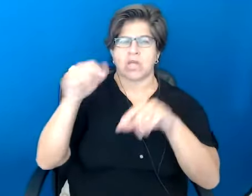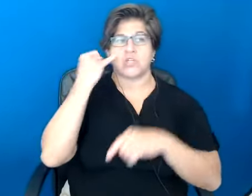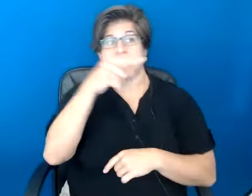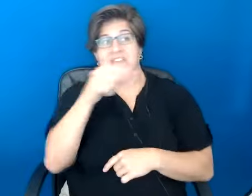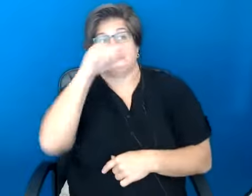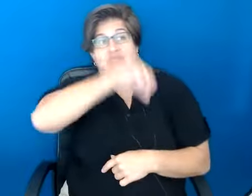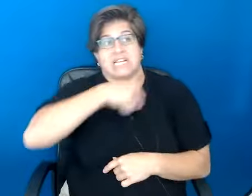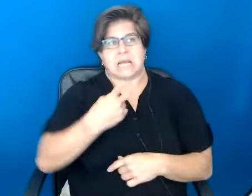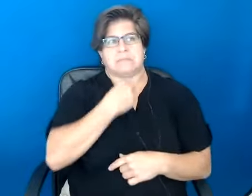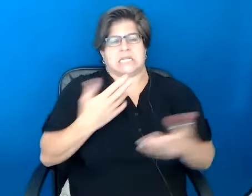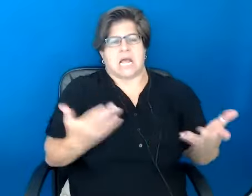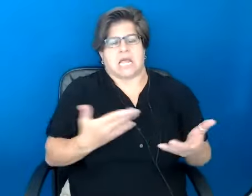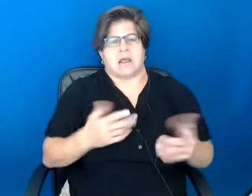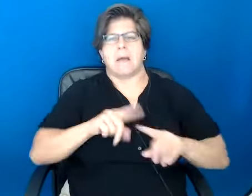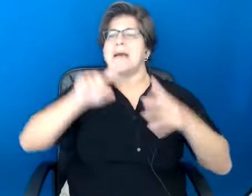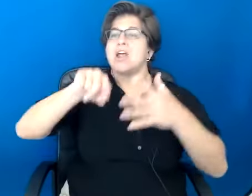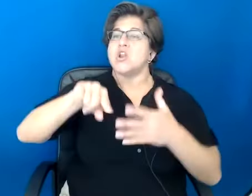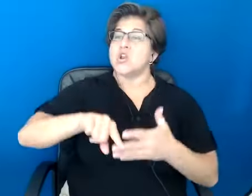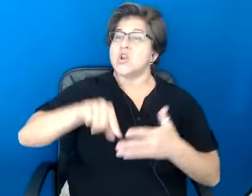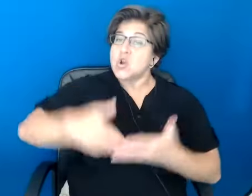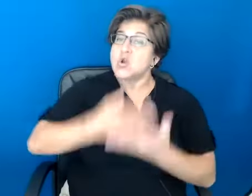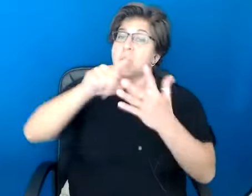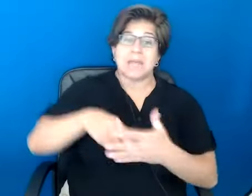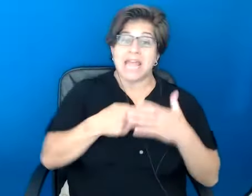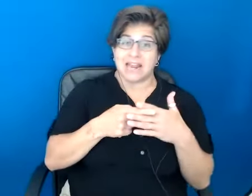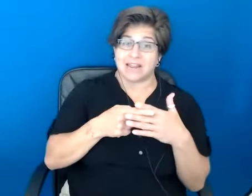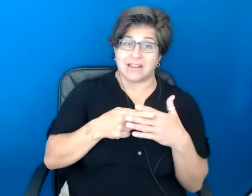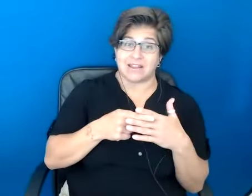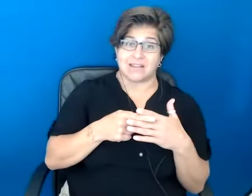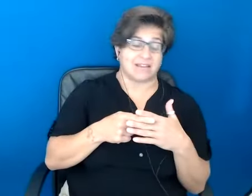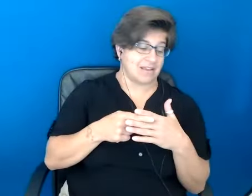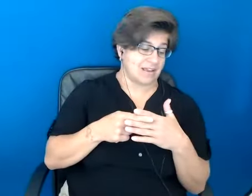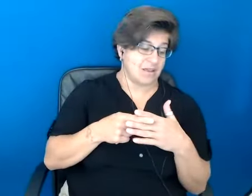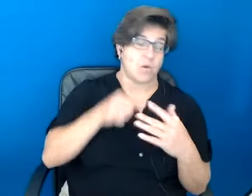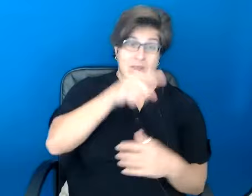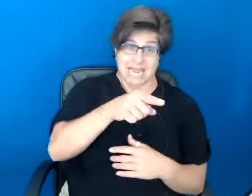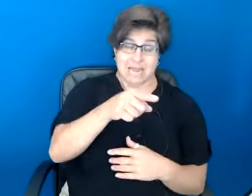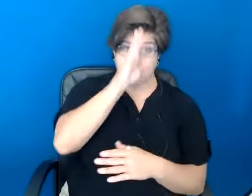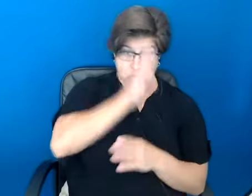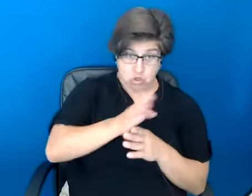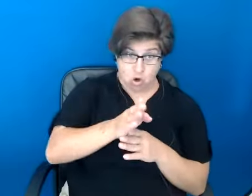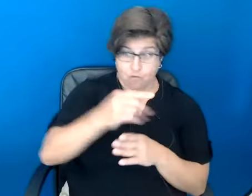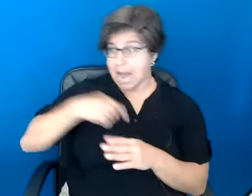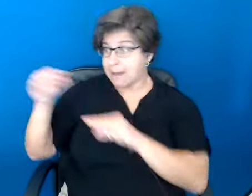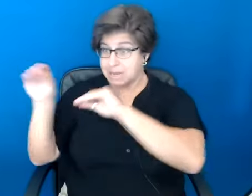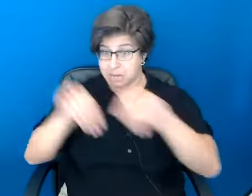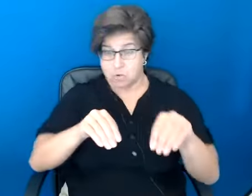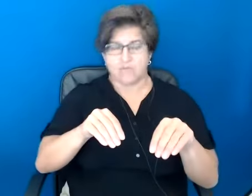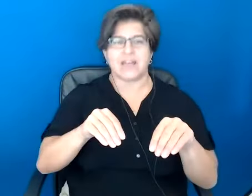girlfriend." And I thought, oh shit, that means I've nowhere to get back to. So if he takes a drink, I'm stuck here. But